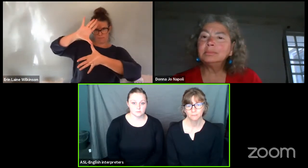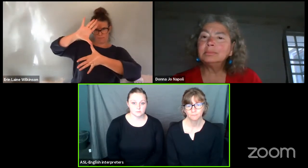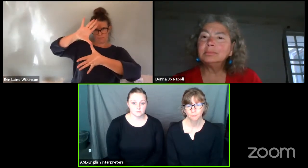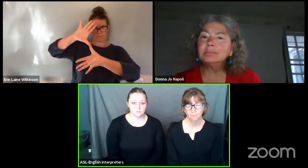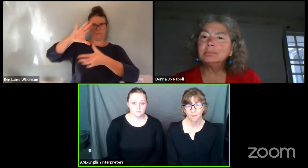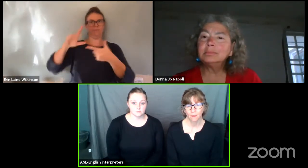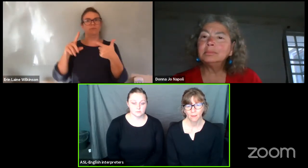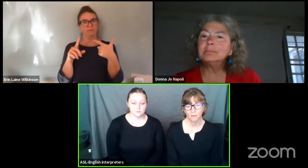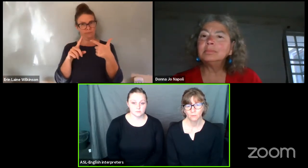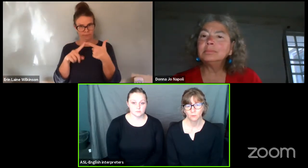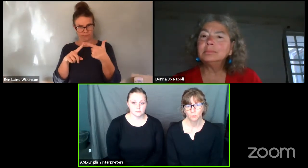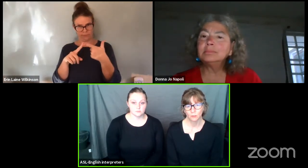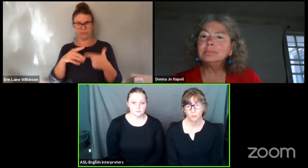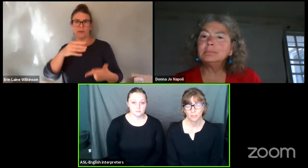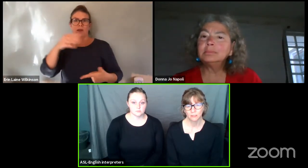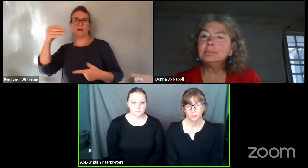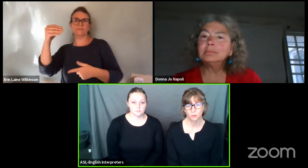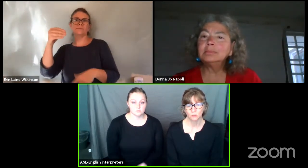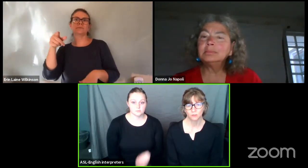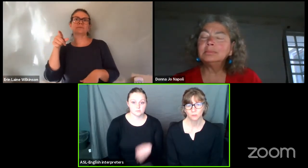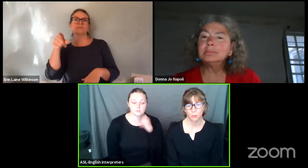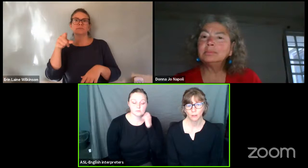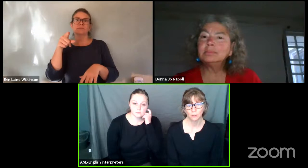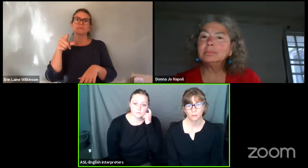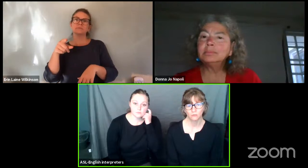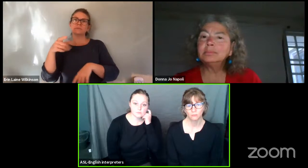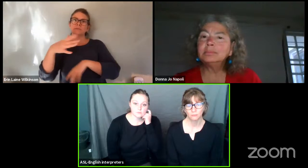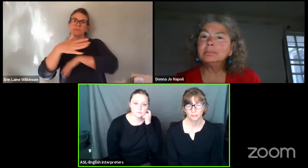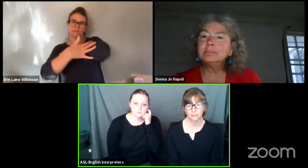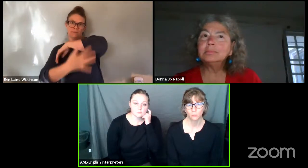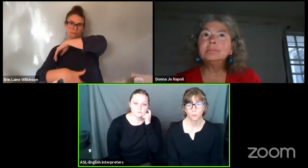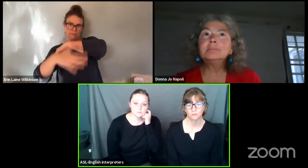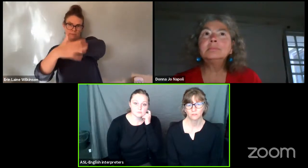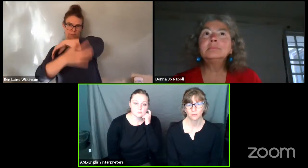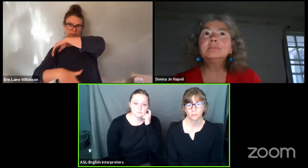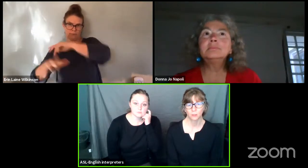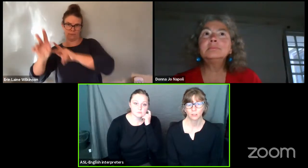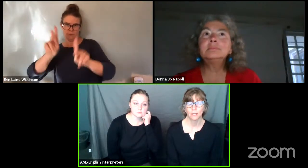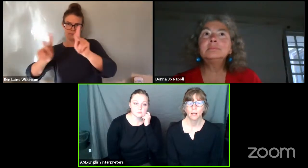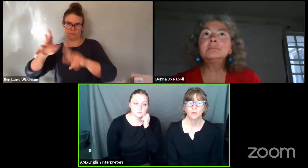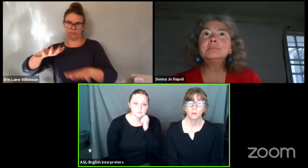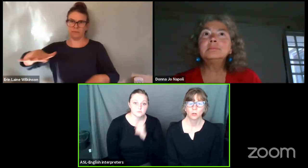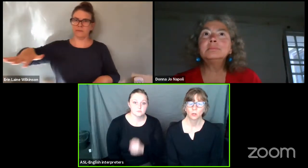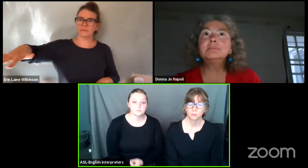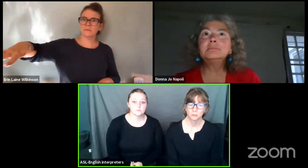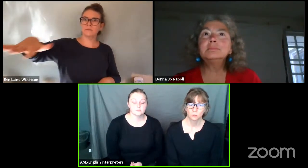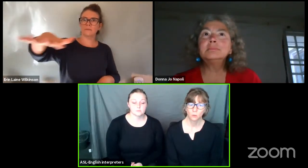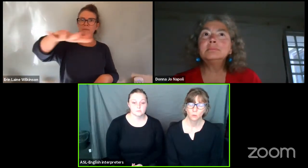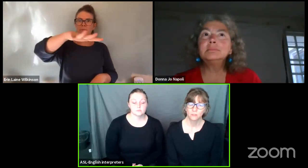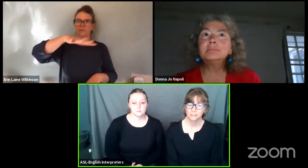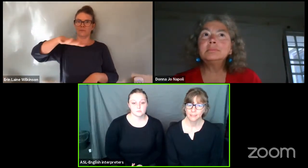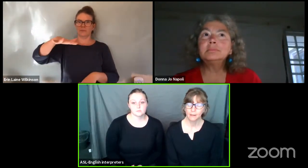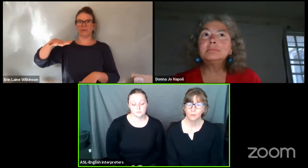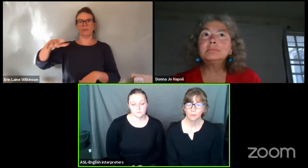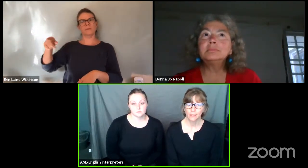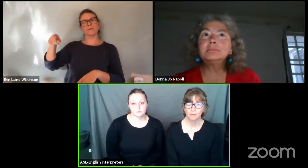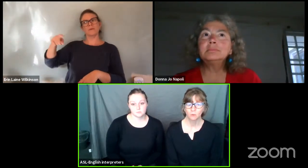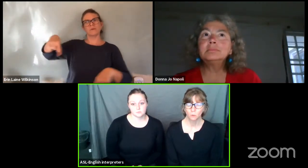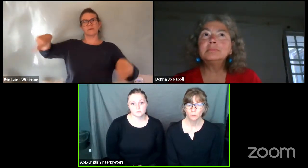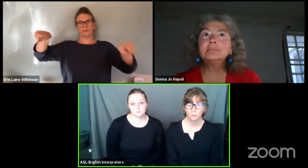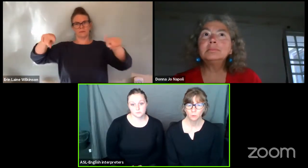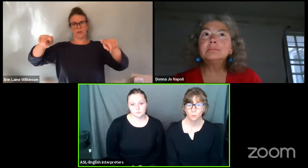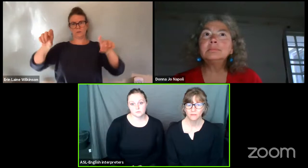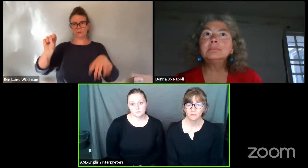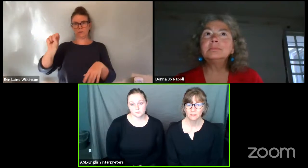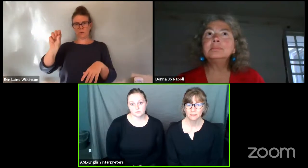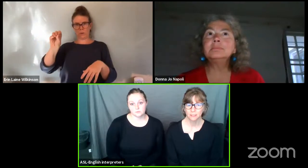generations. And New Mexico used to be part of Mexico, part of South America. There are also Diné or